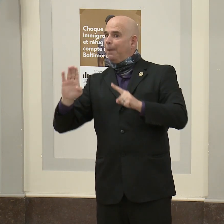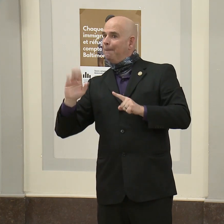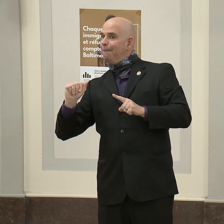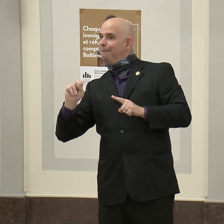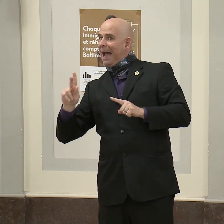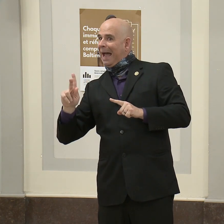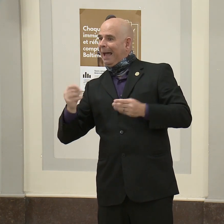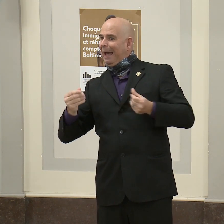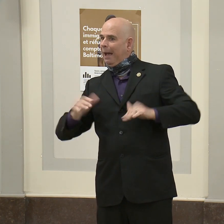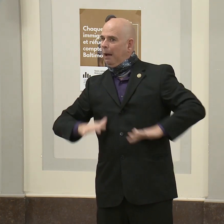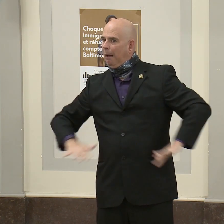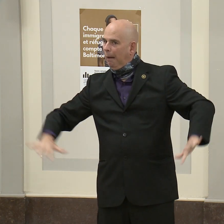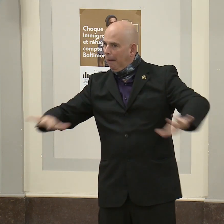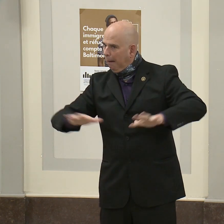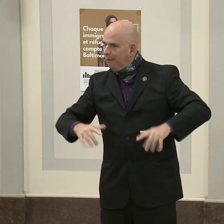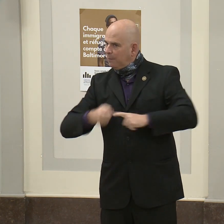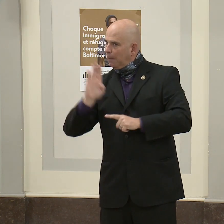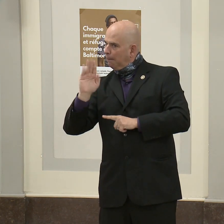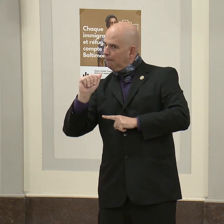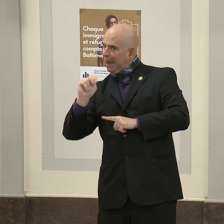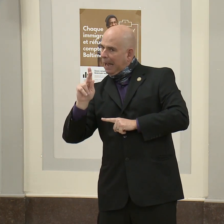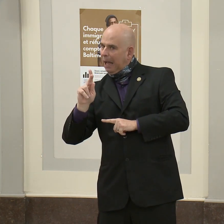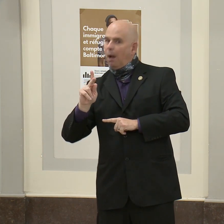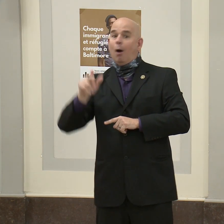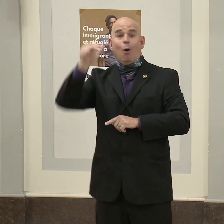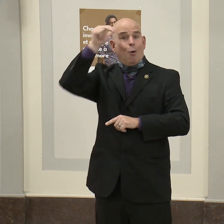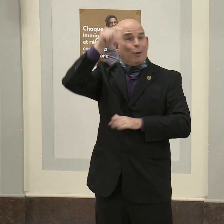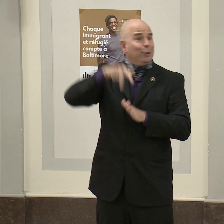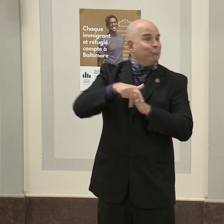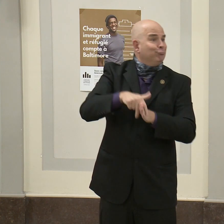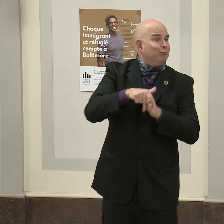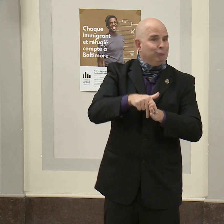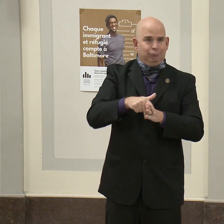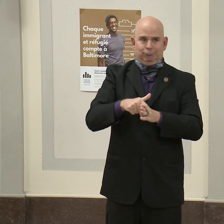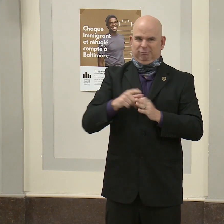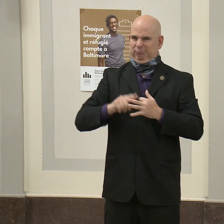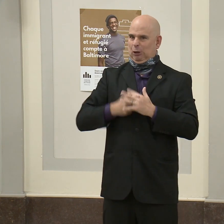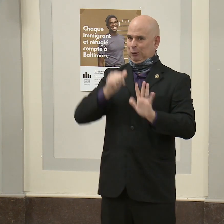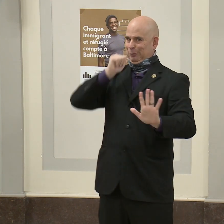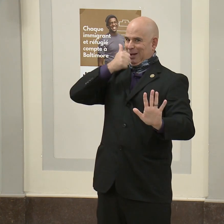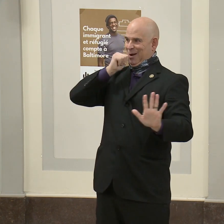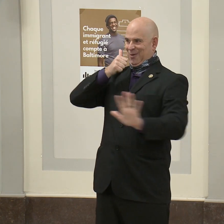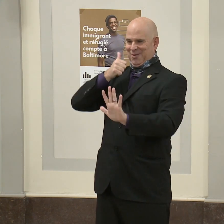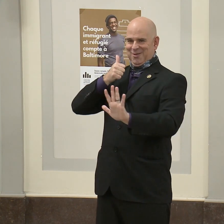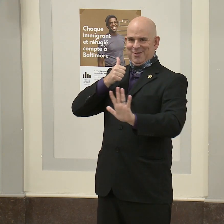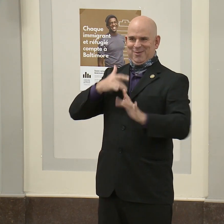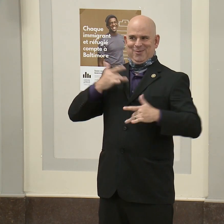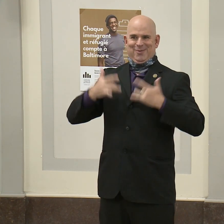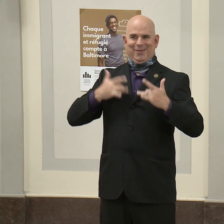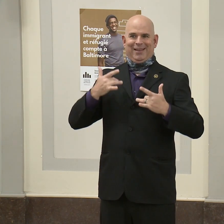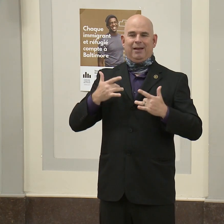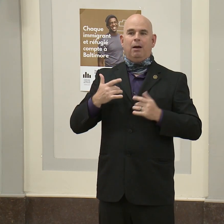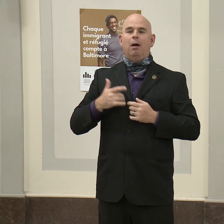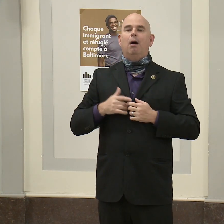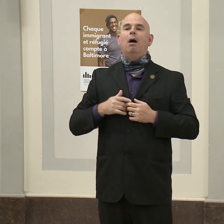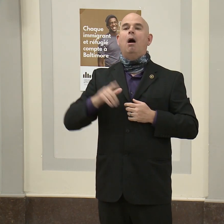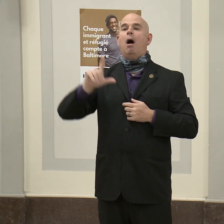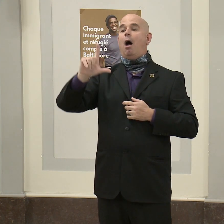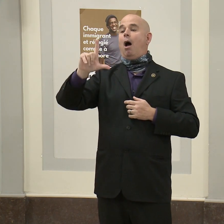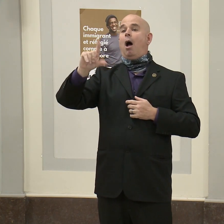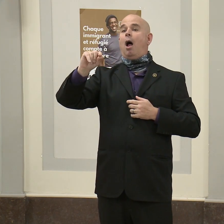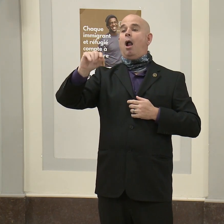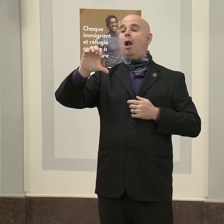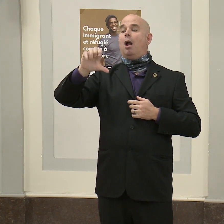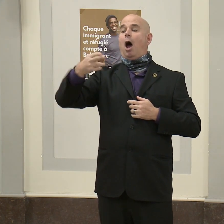boating, and horseback riding. Fishing from the boat platforms will remain closed, and Loch Raven Drive will continue to be restricted to